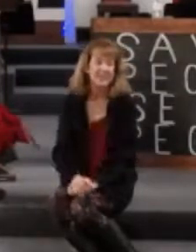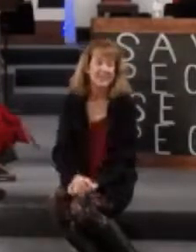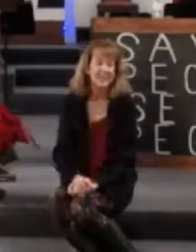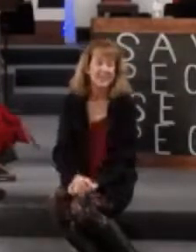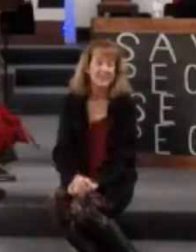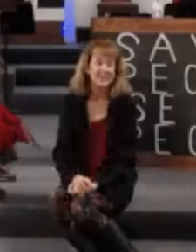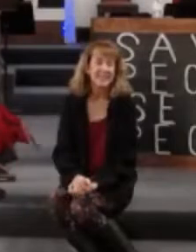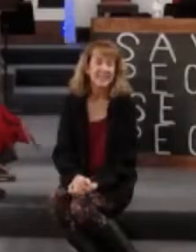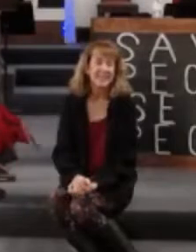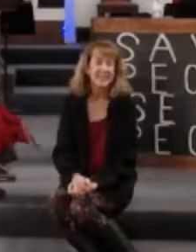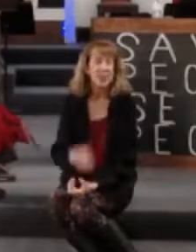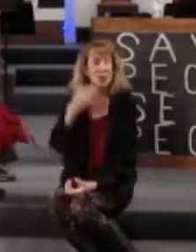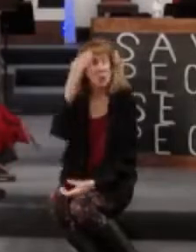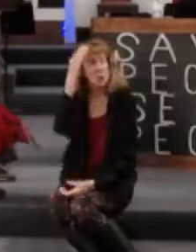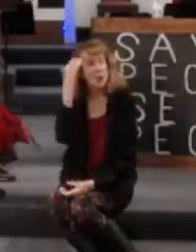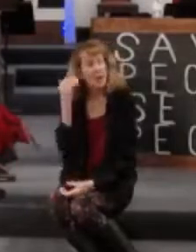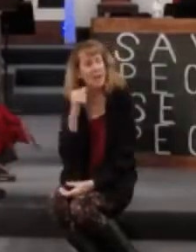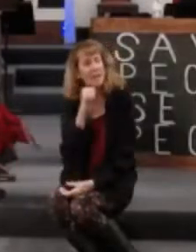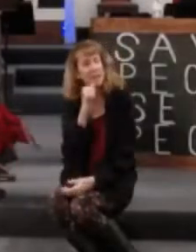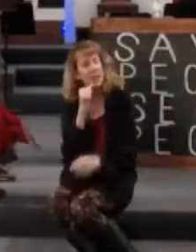Why not?